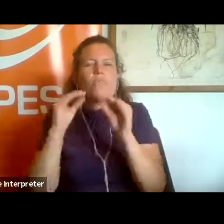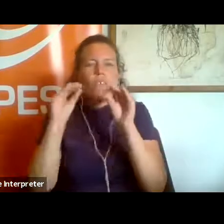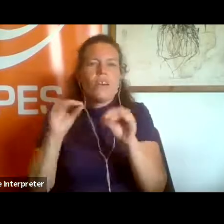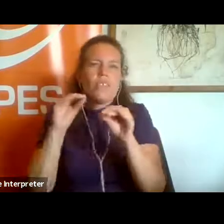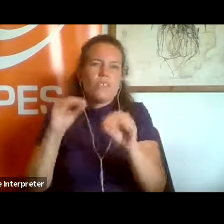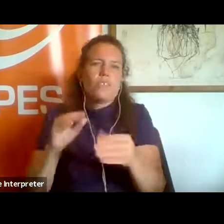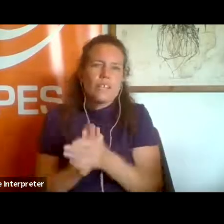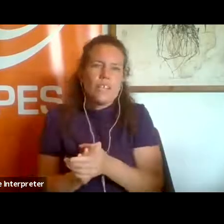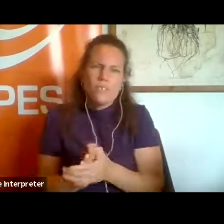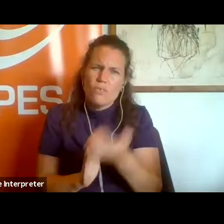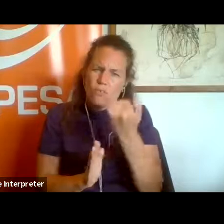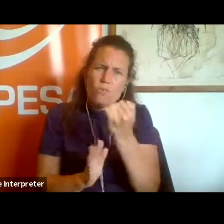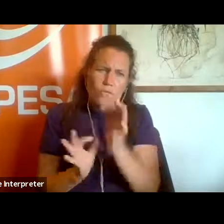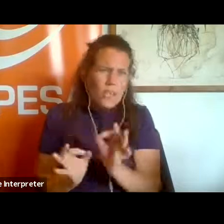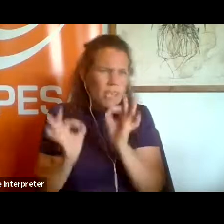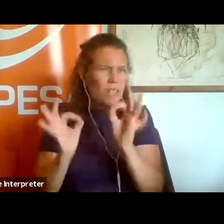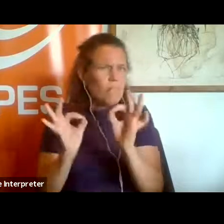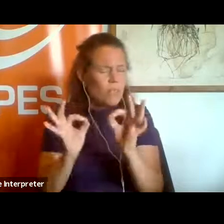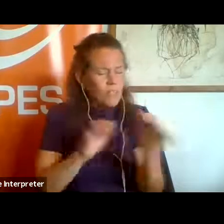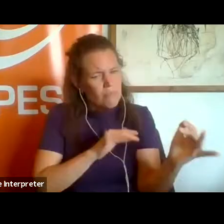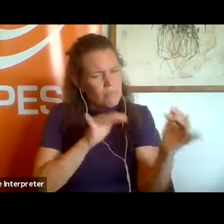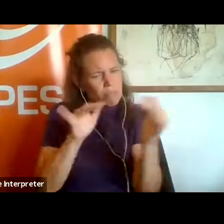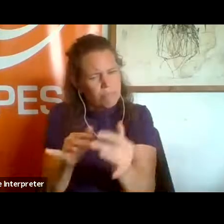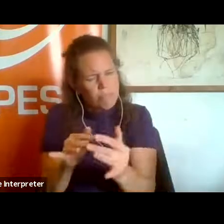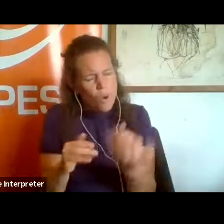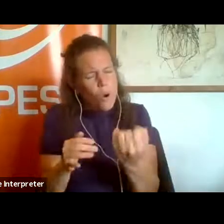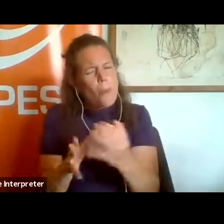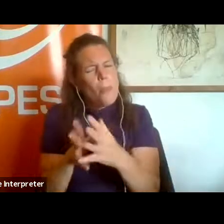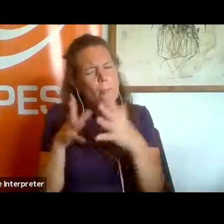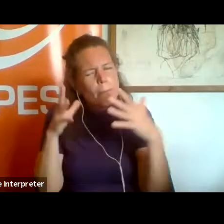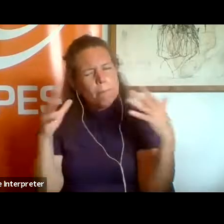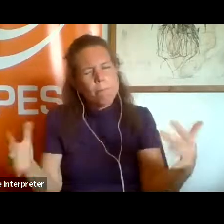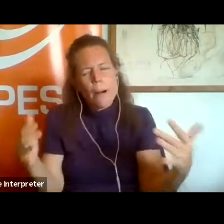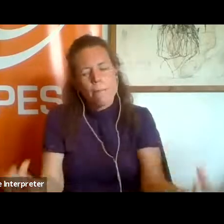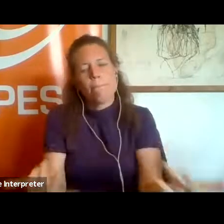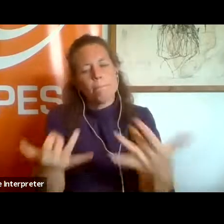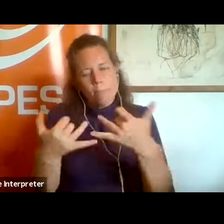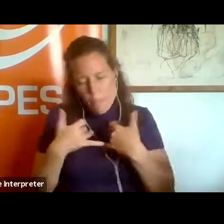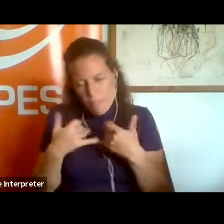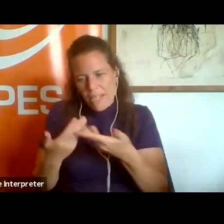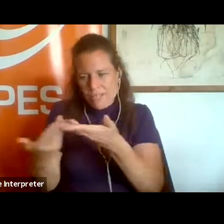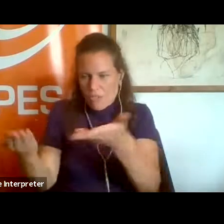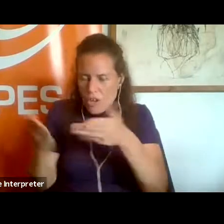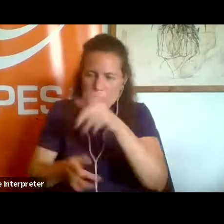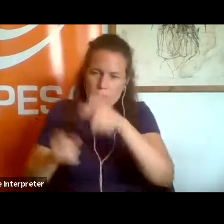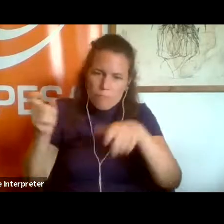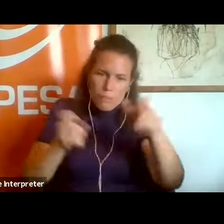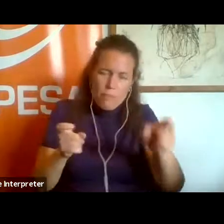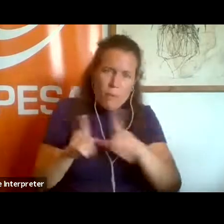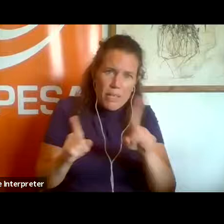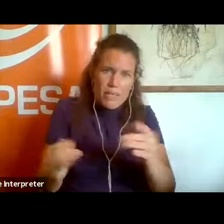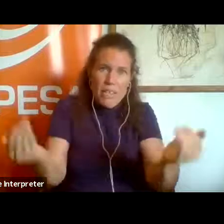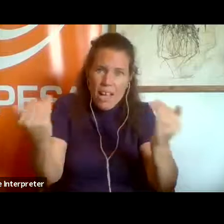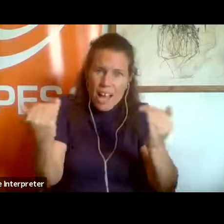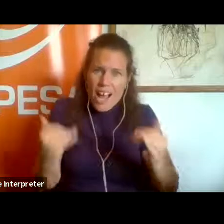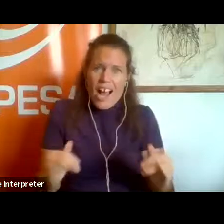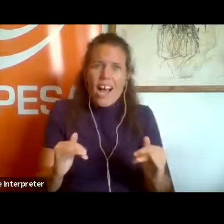critical infrastructure like that has a real tangible impact to civilians, but underage young